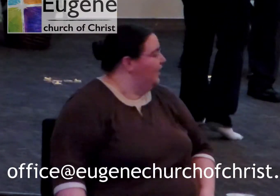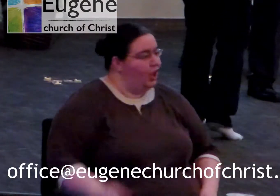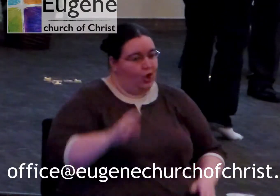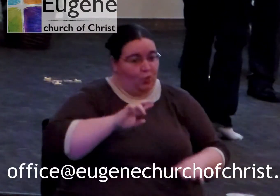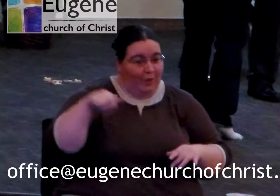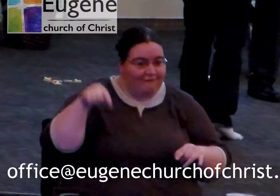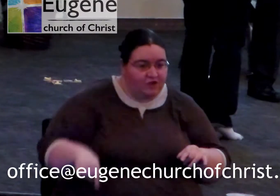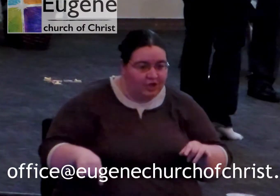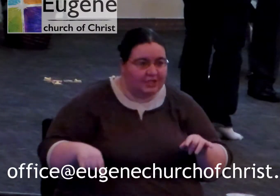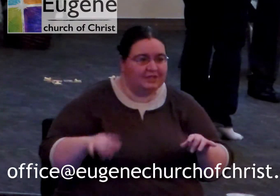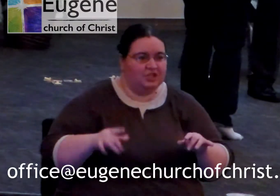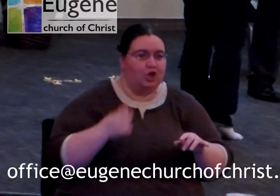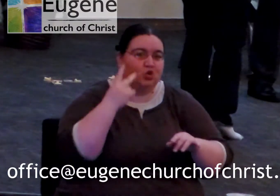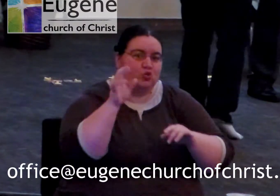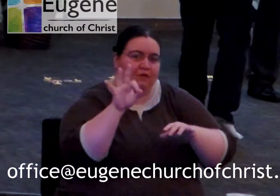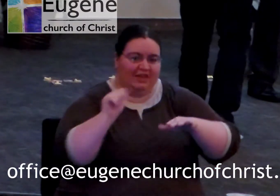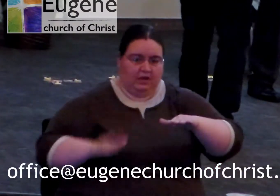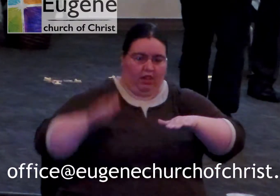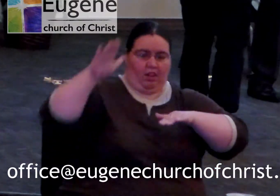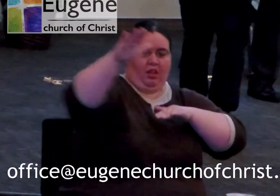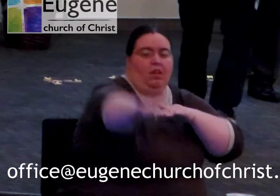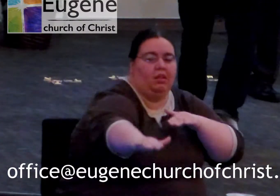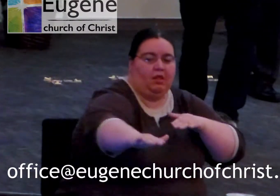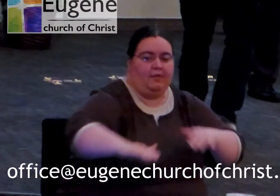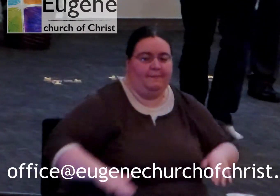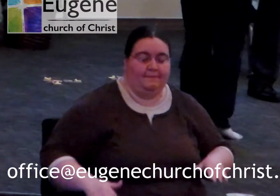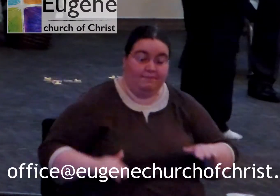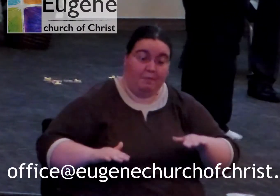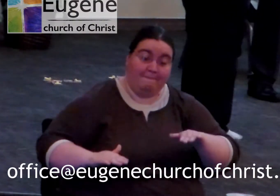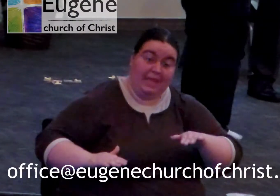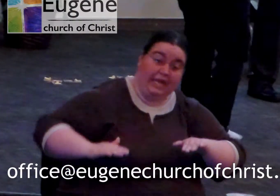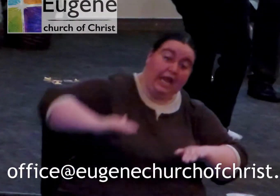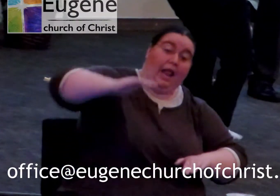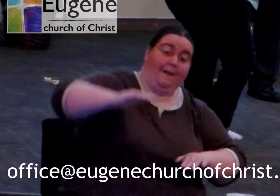feet. Pick it up, though. Pick it up.